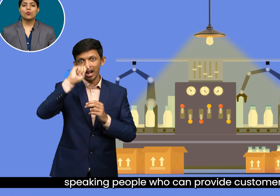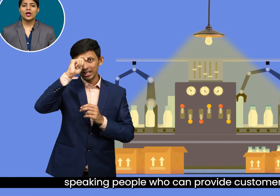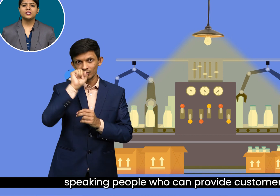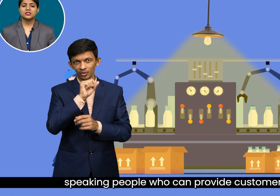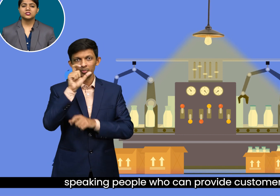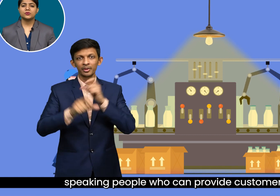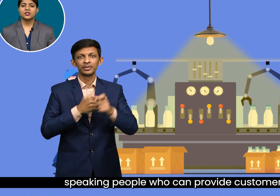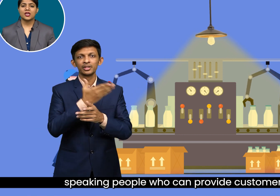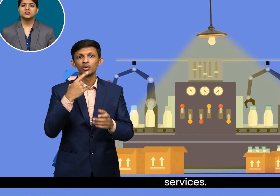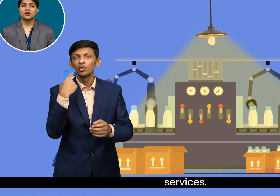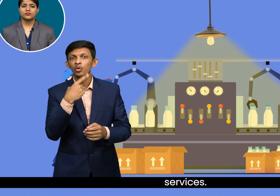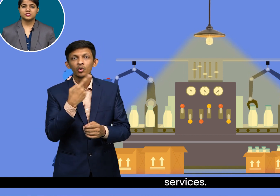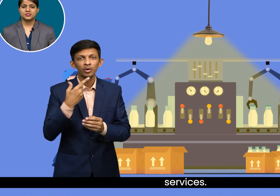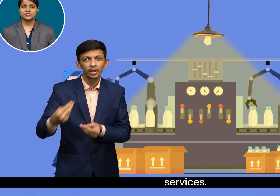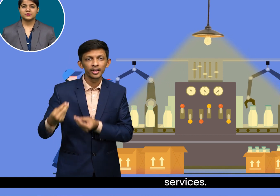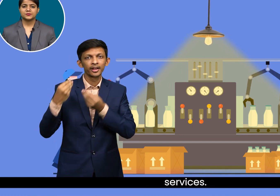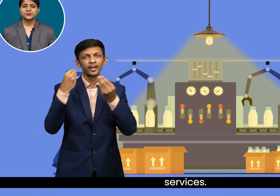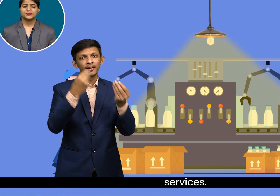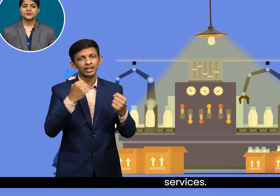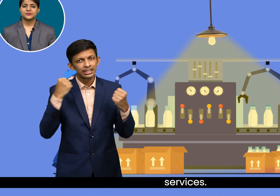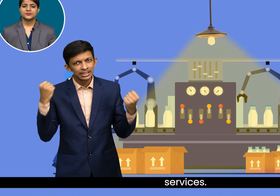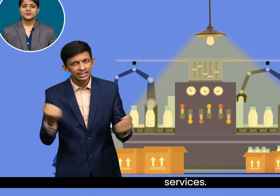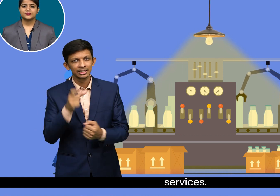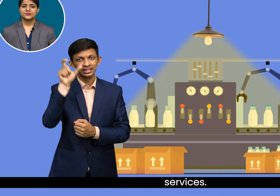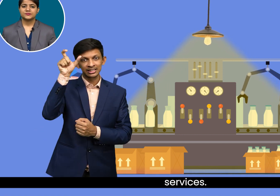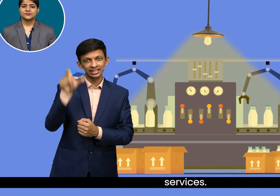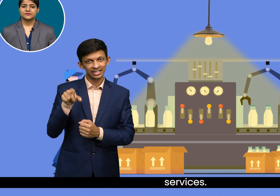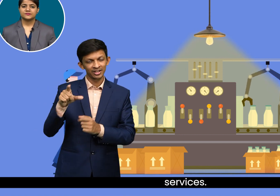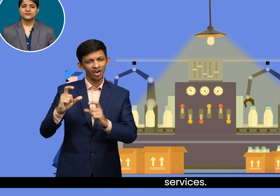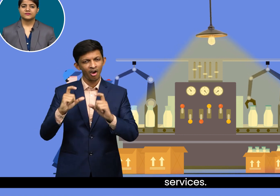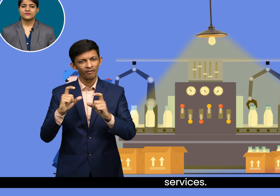can provide customer care services.